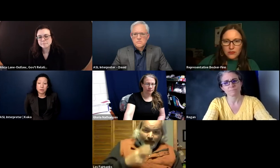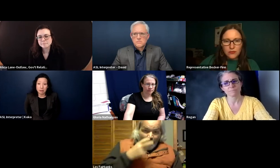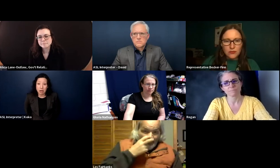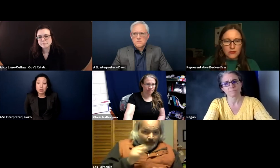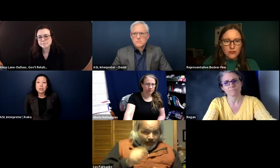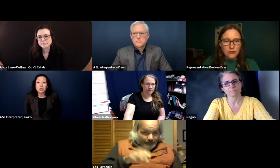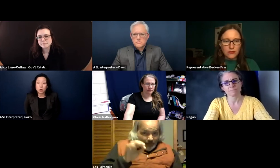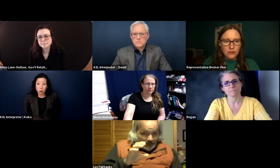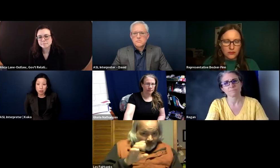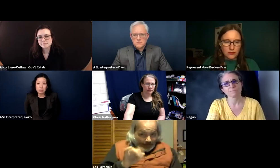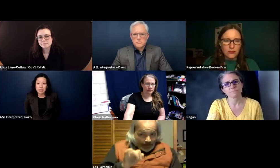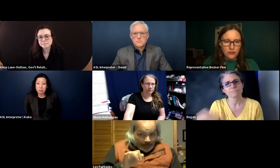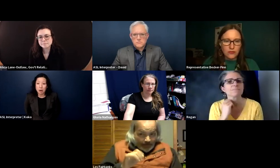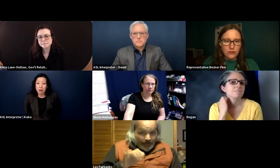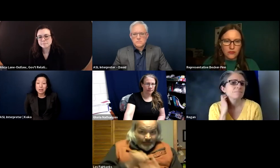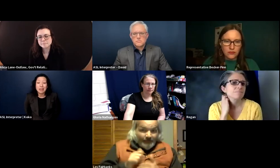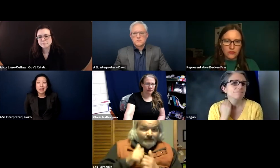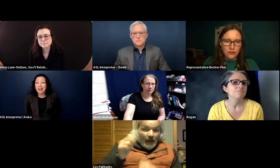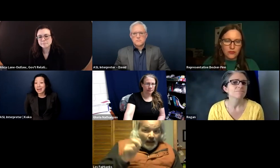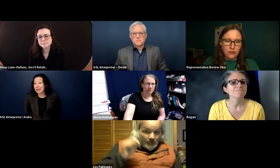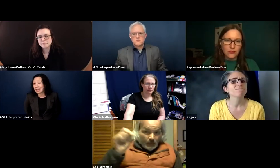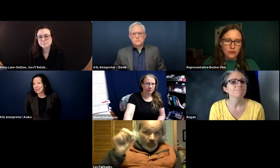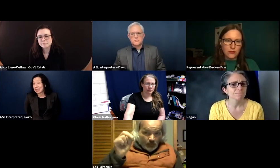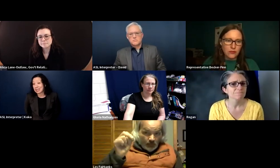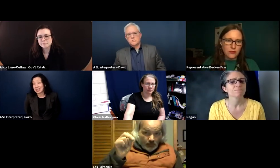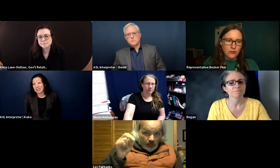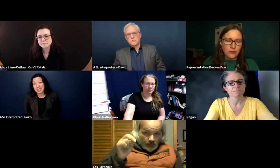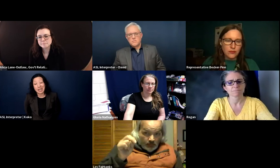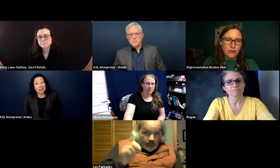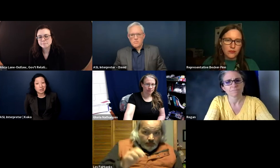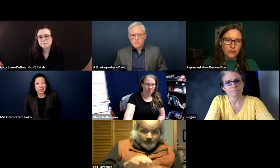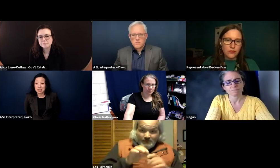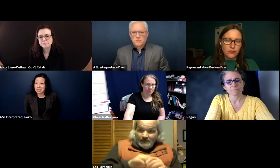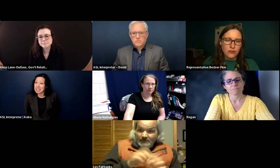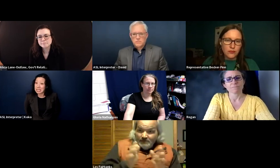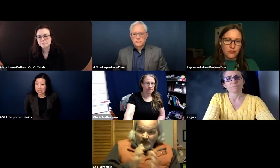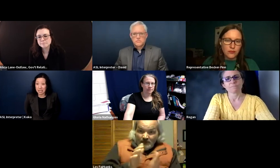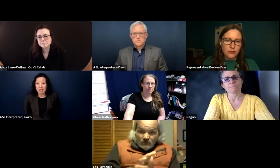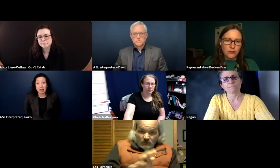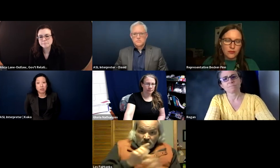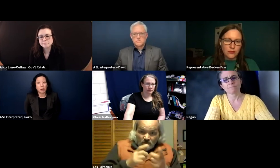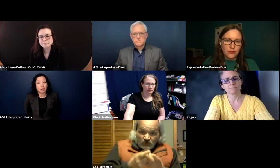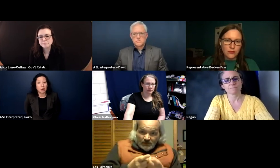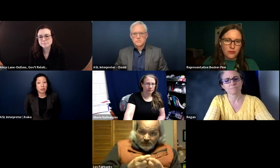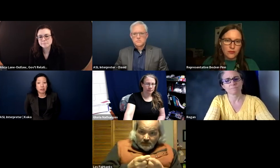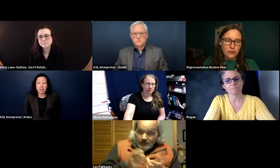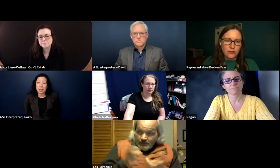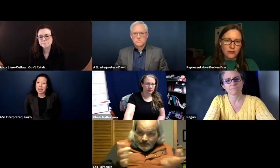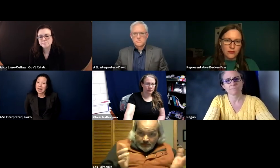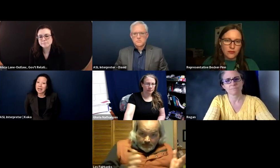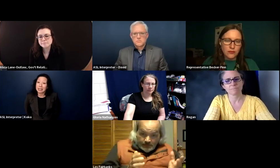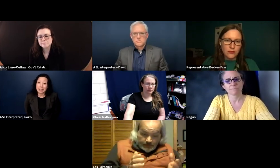live 5 hours north of St. Paul, and really, I don't think I've seen a CDI that far